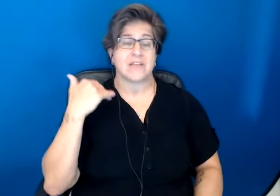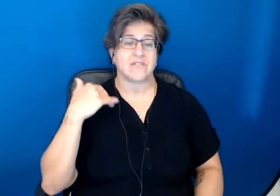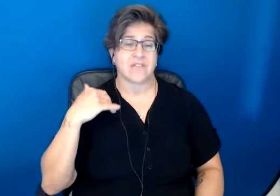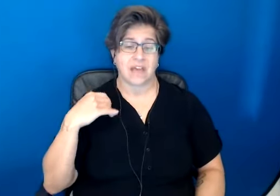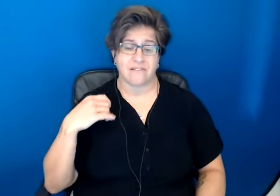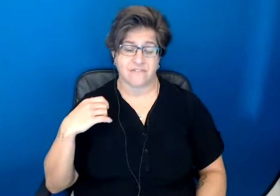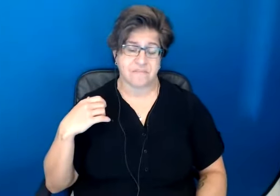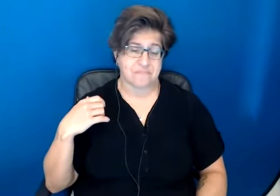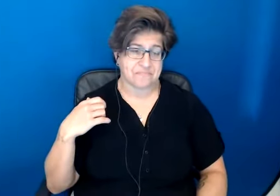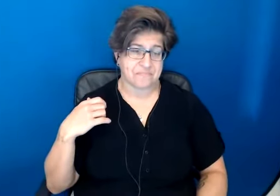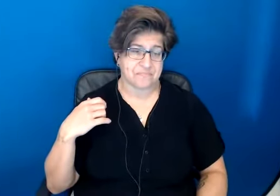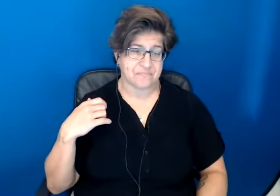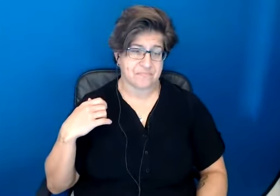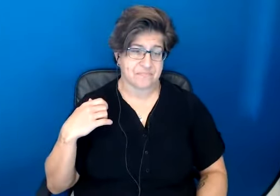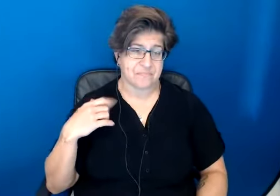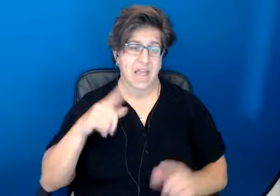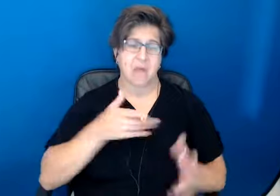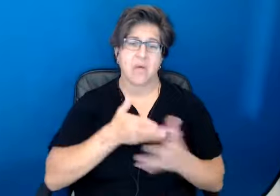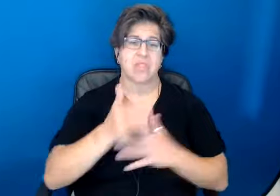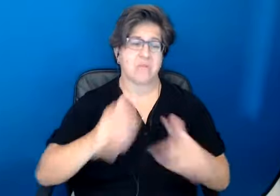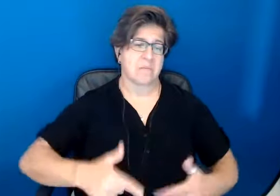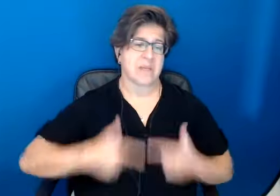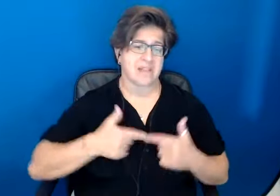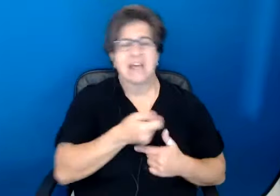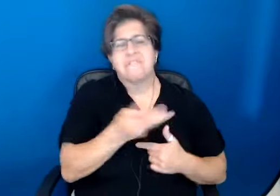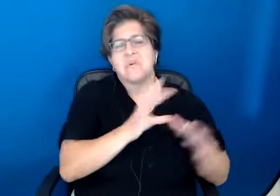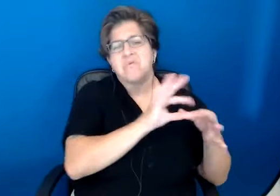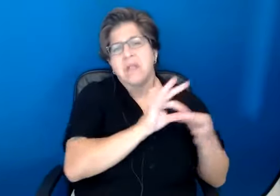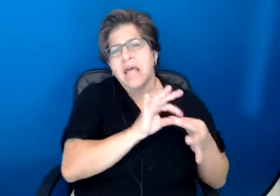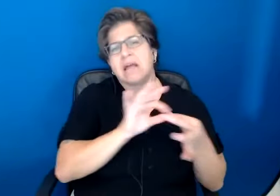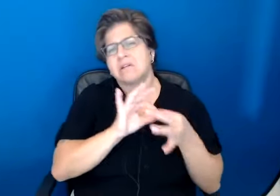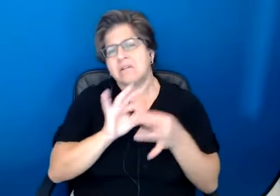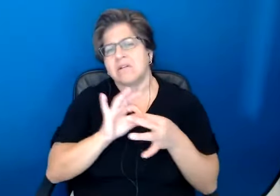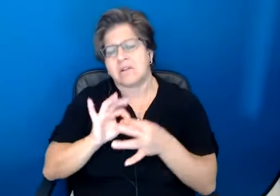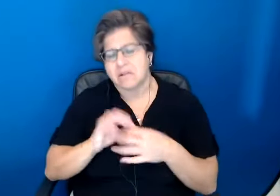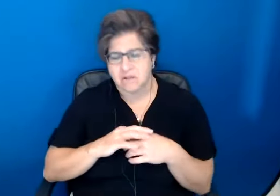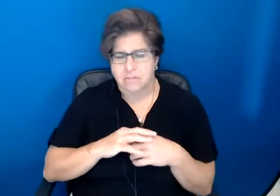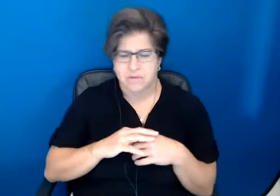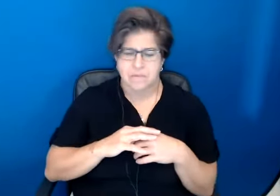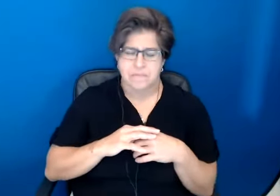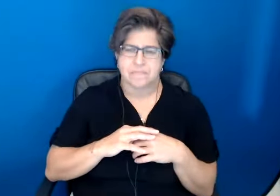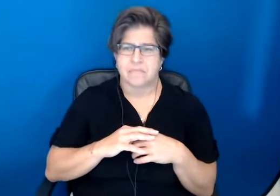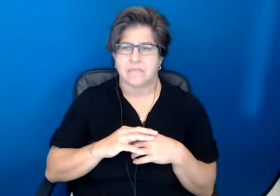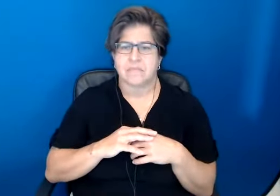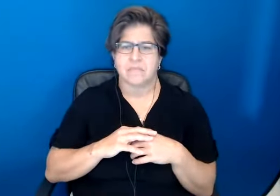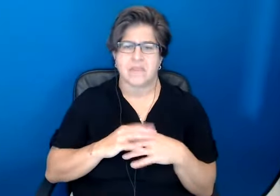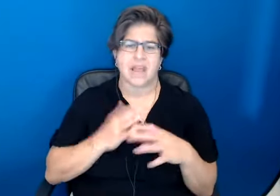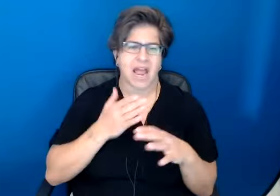had nobody to show me that, because when my mother's drinking took off, all the family, Runas, disappeared, they all ran away because she was